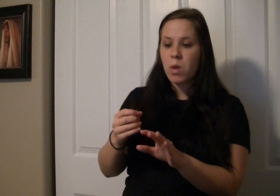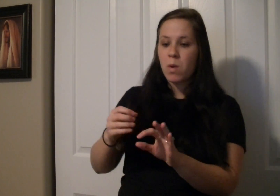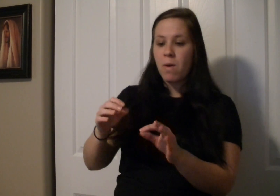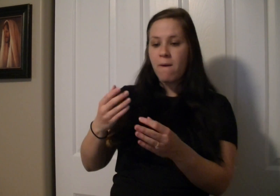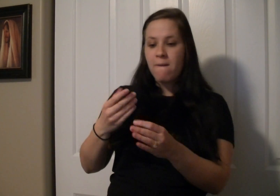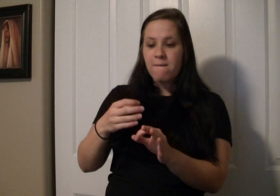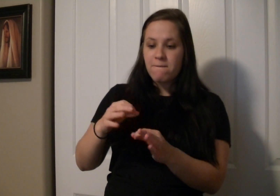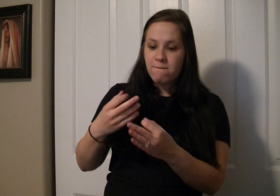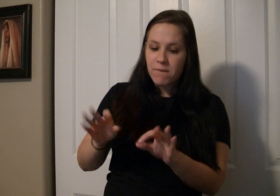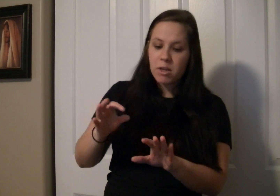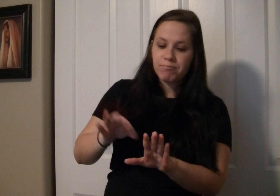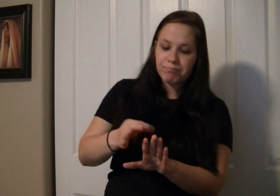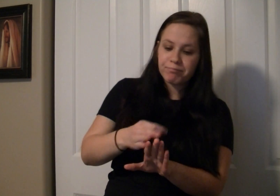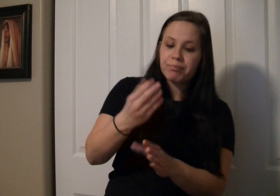the right side, the